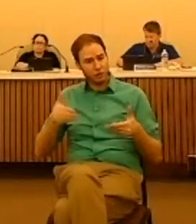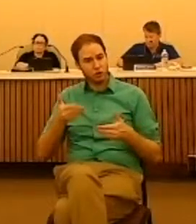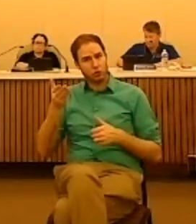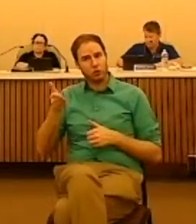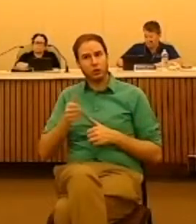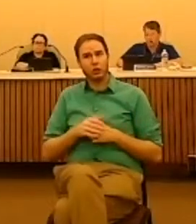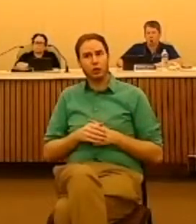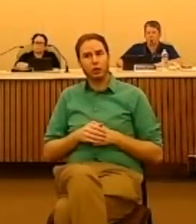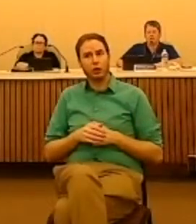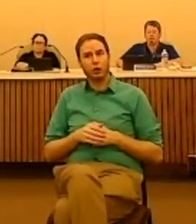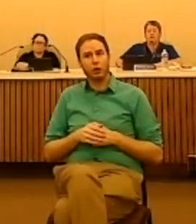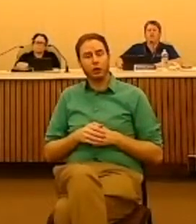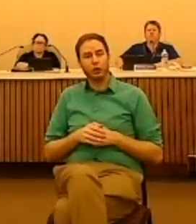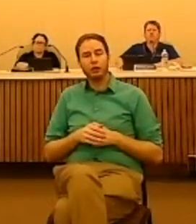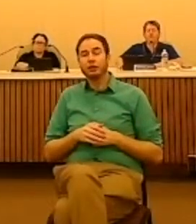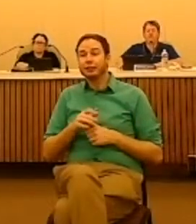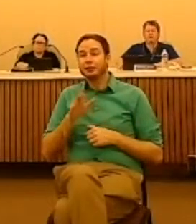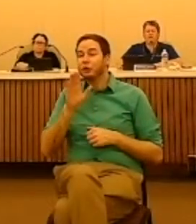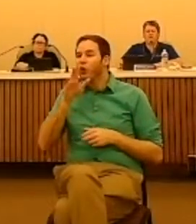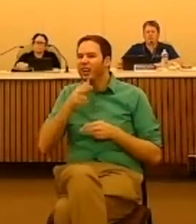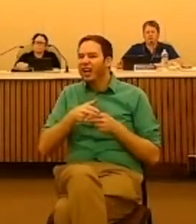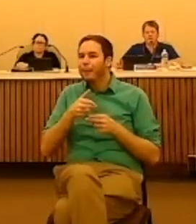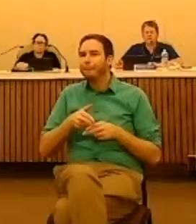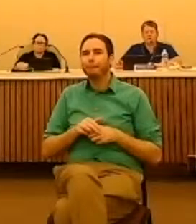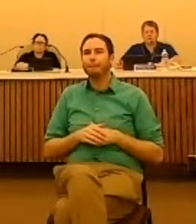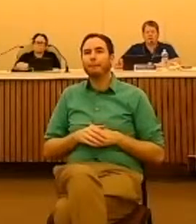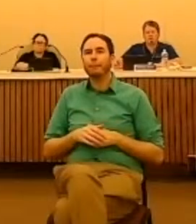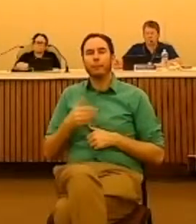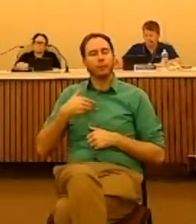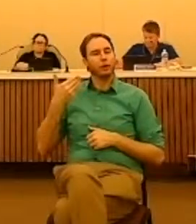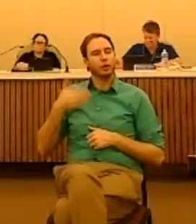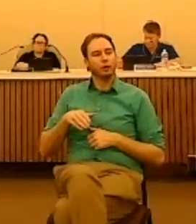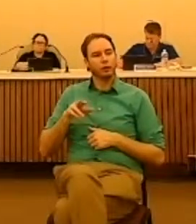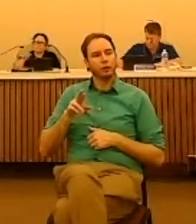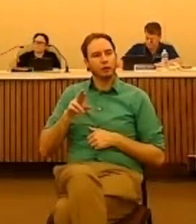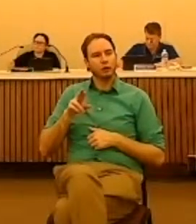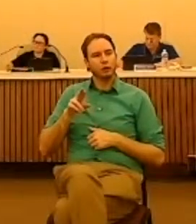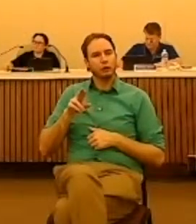the way? Pardon me? What was your name? Yourself? Bob Lansky.